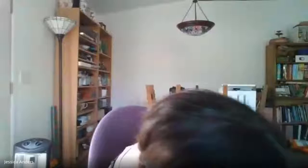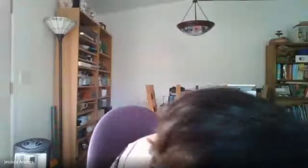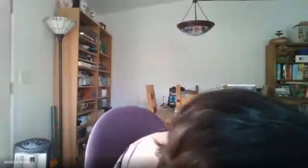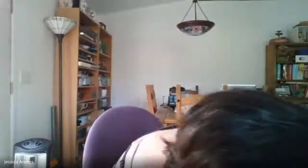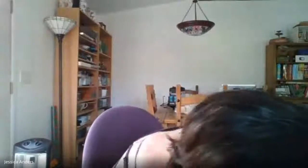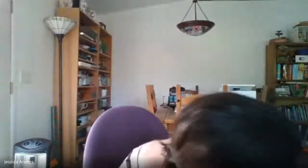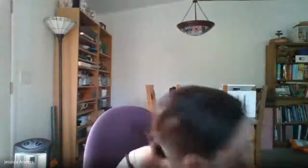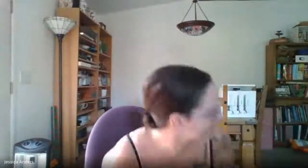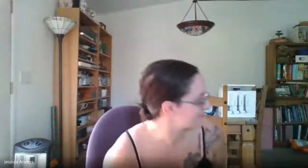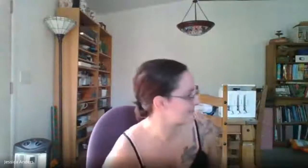like